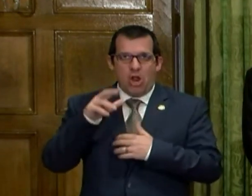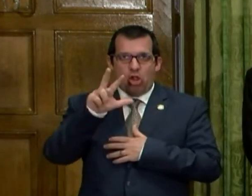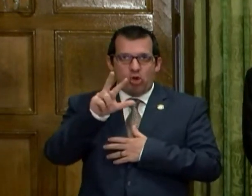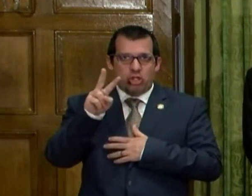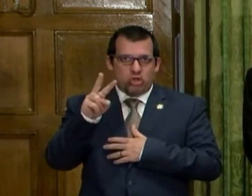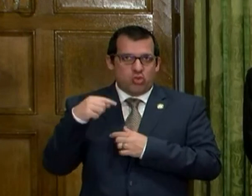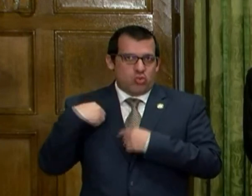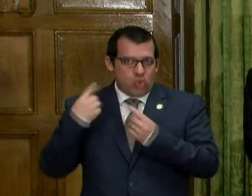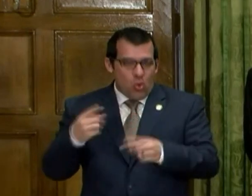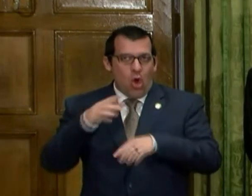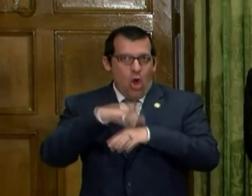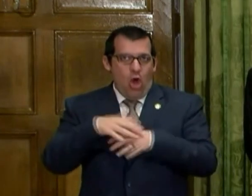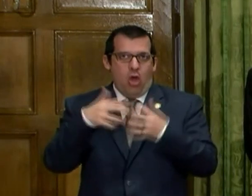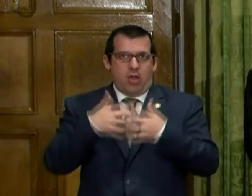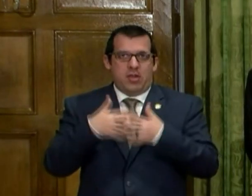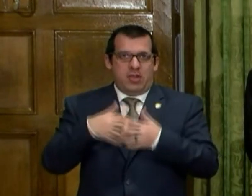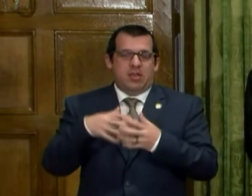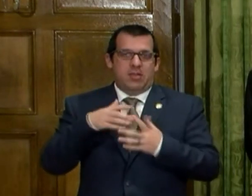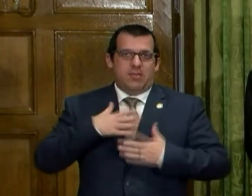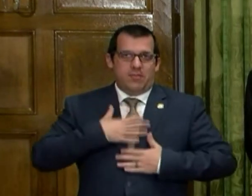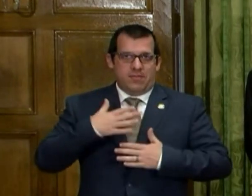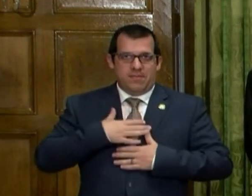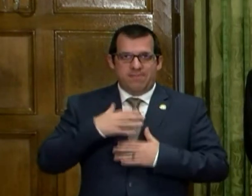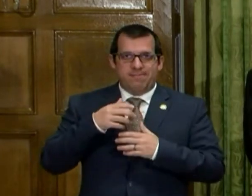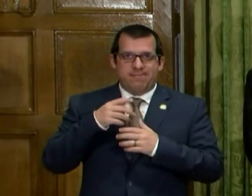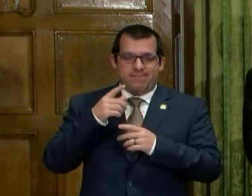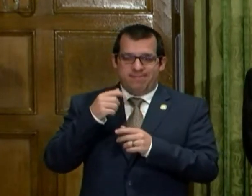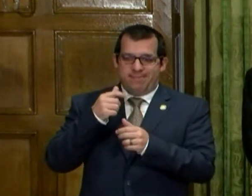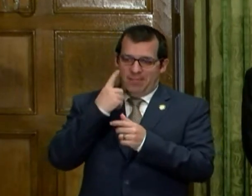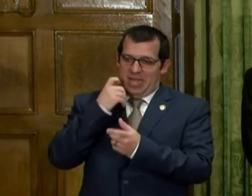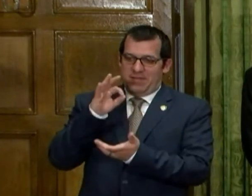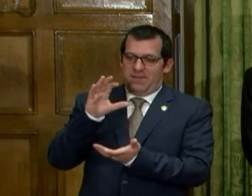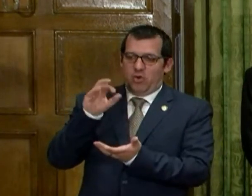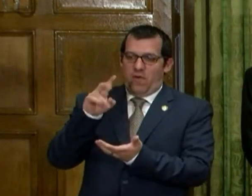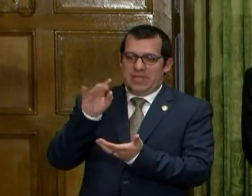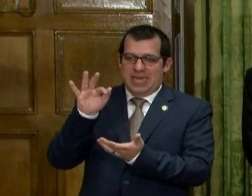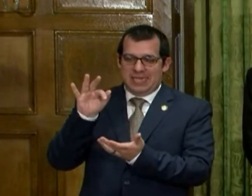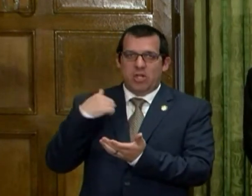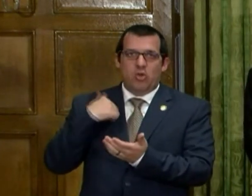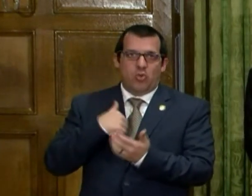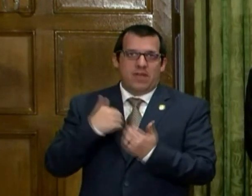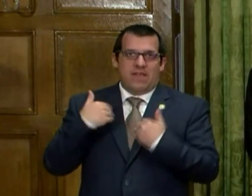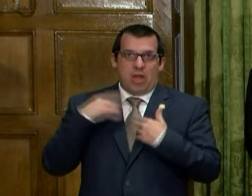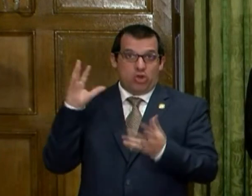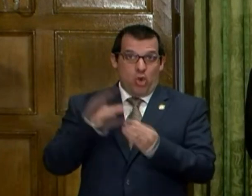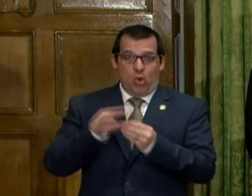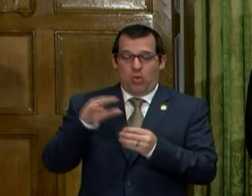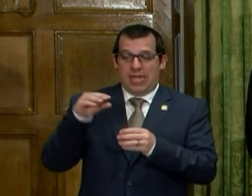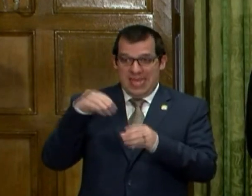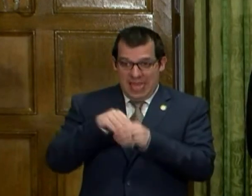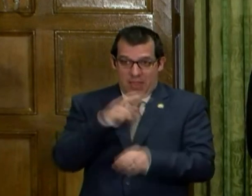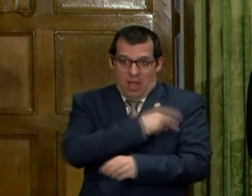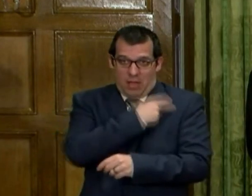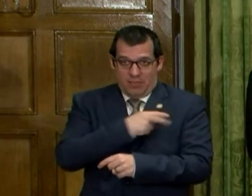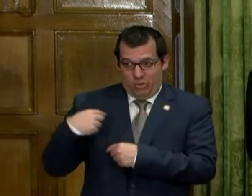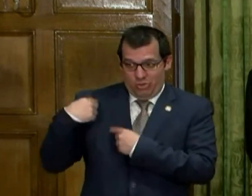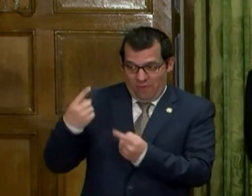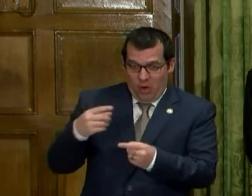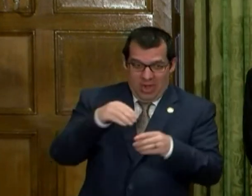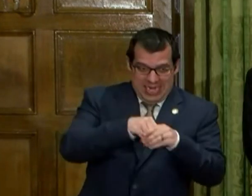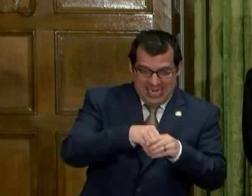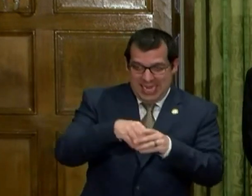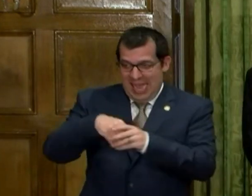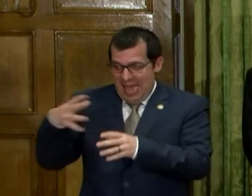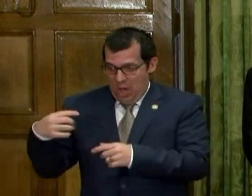on a ventilator due to COVID-19 in Arkansas. And we've had 90 who have ever been hospitalized due to COVID-19